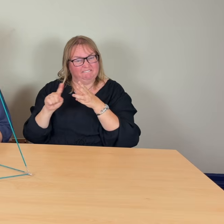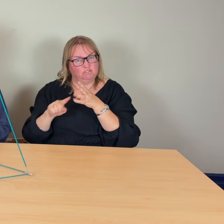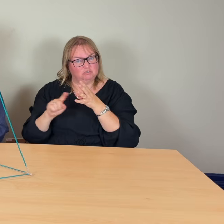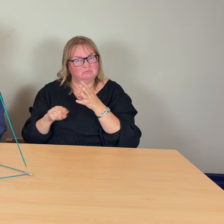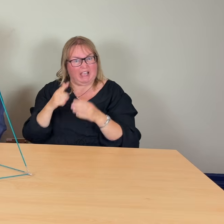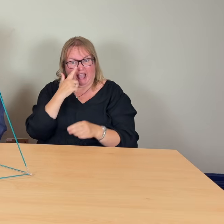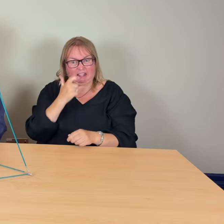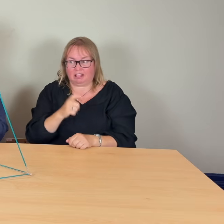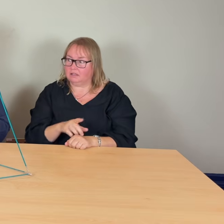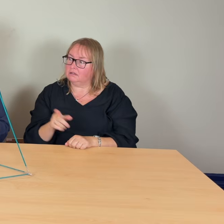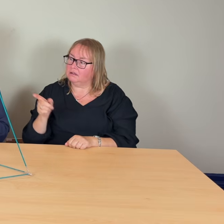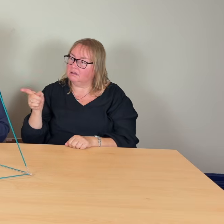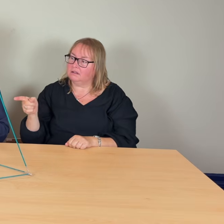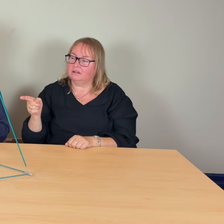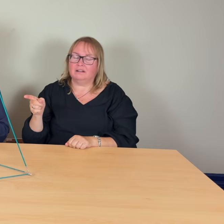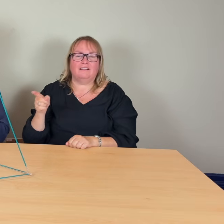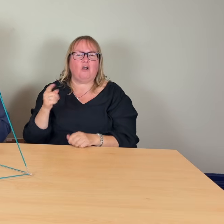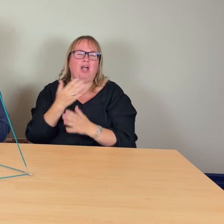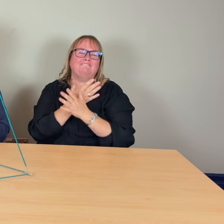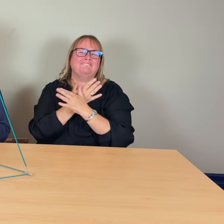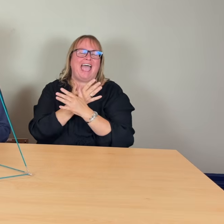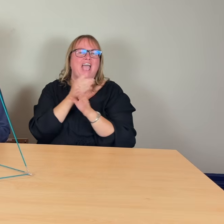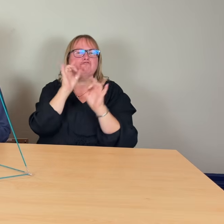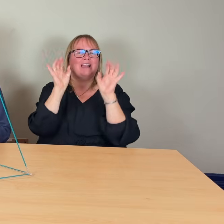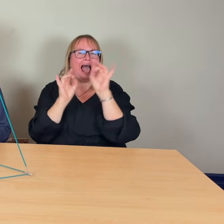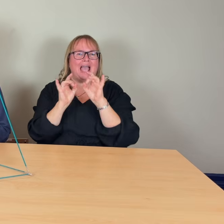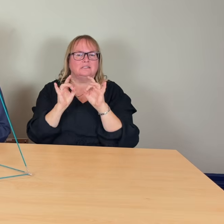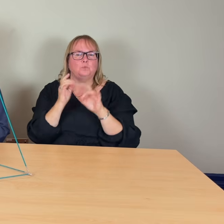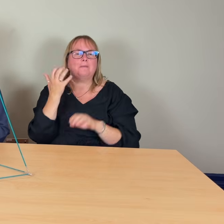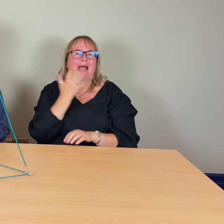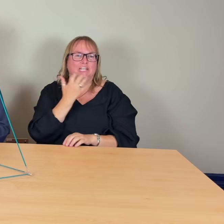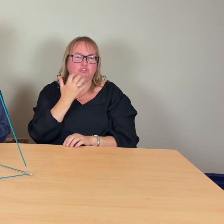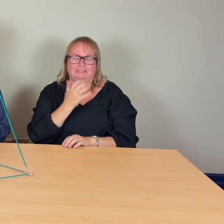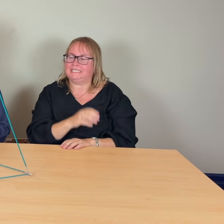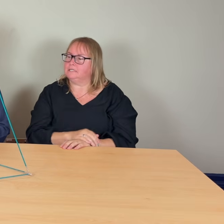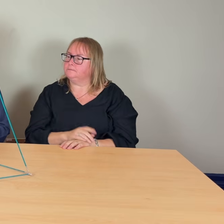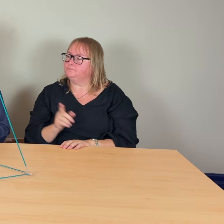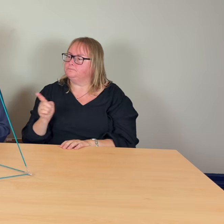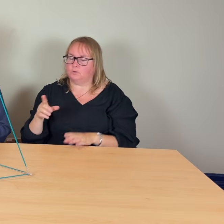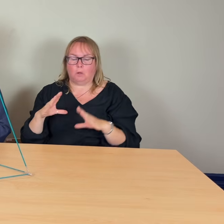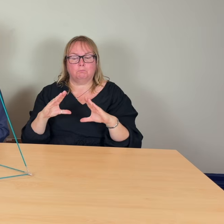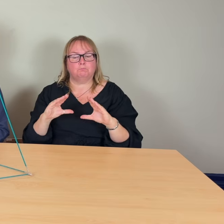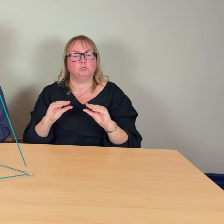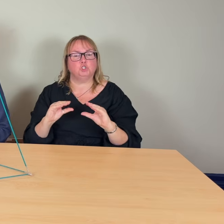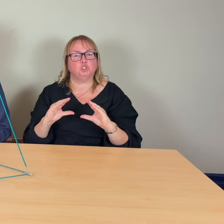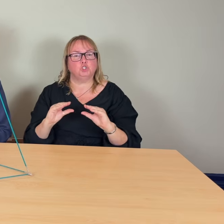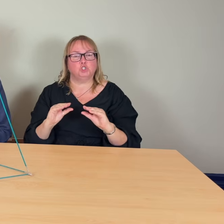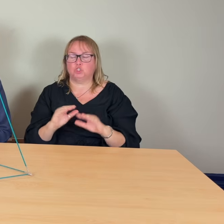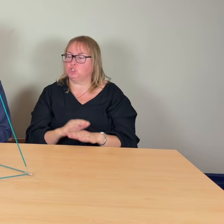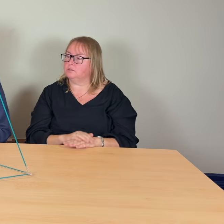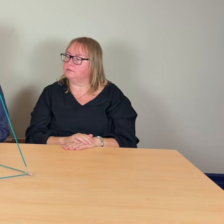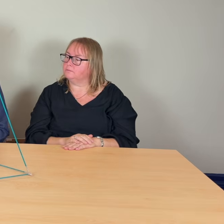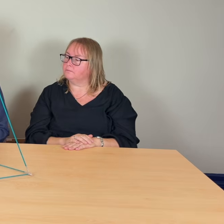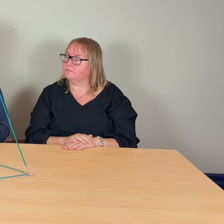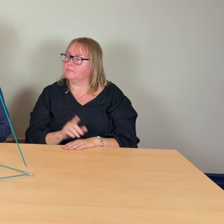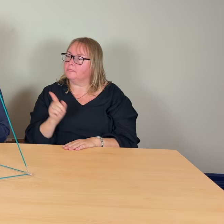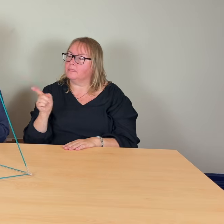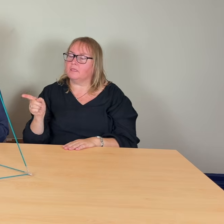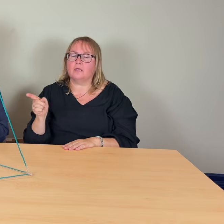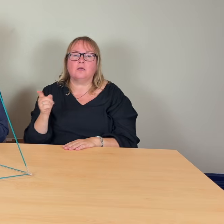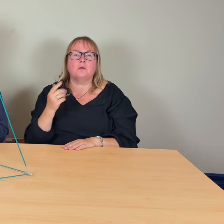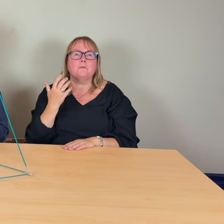use. You could use fairy lights, battery fairy lights, push lights, a